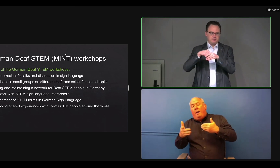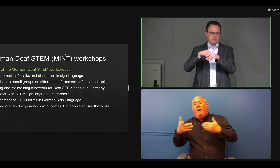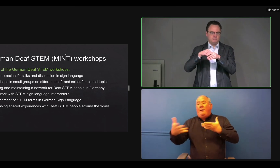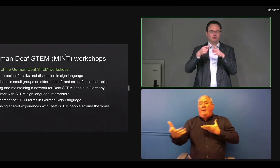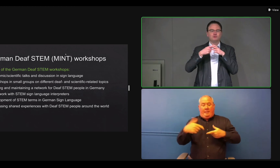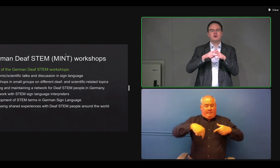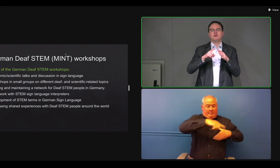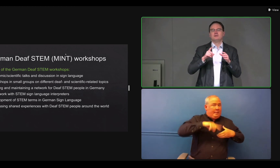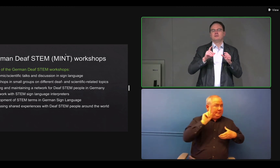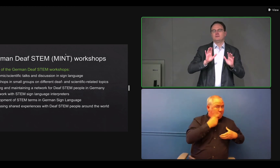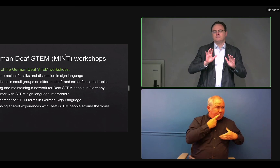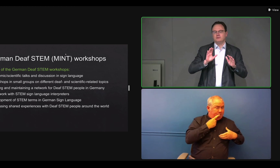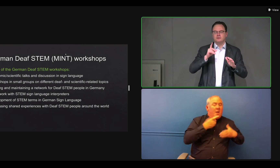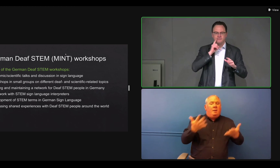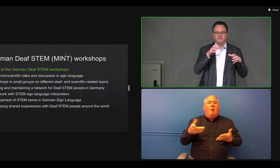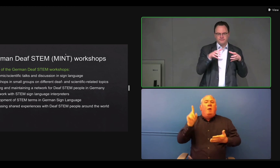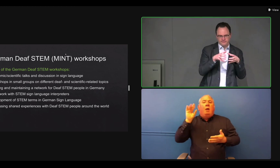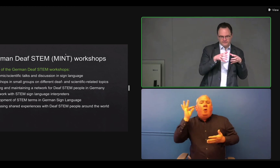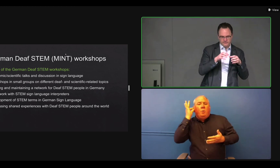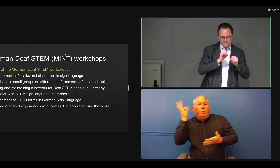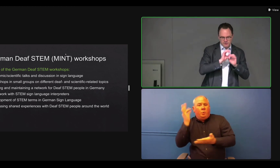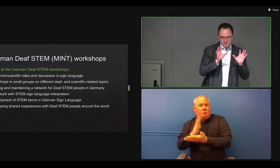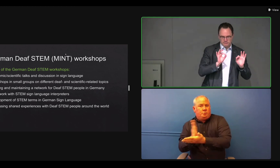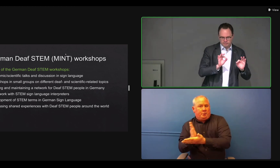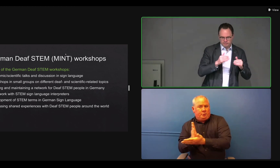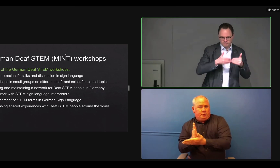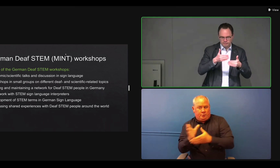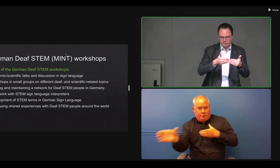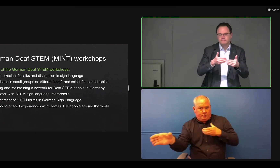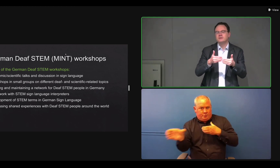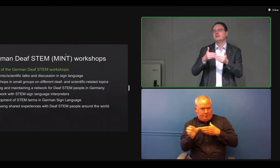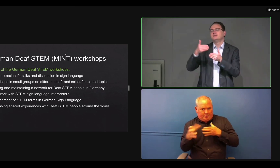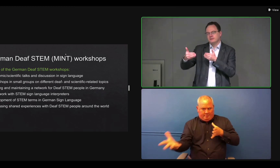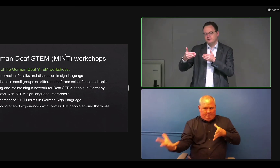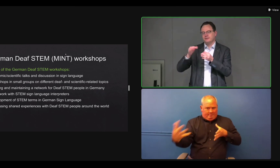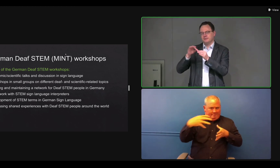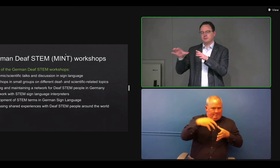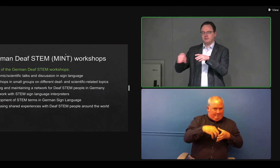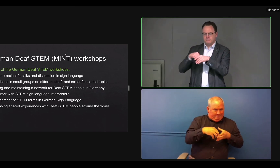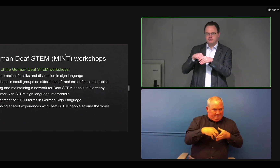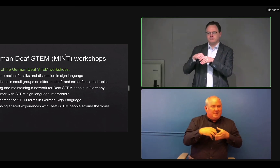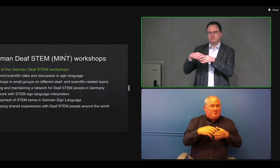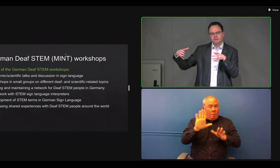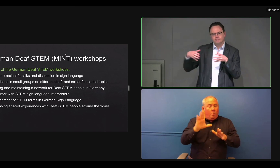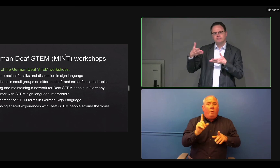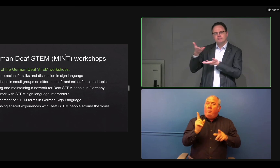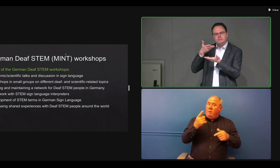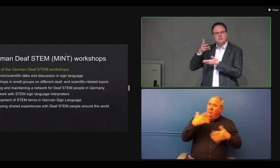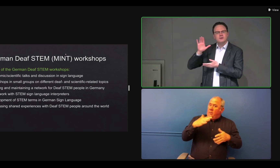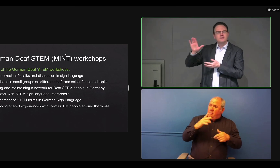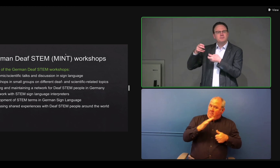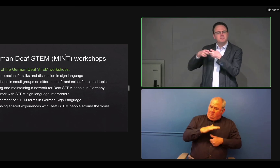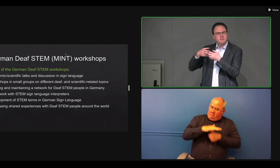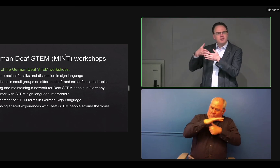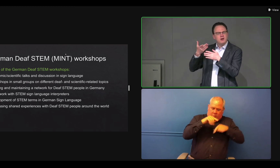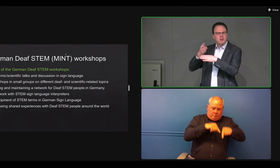That also requires us to navigate the university system as professionals as well. So we've had those discussions too.